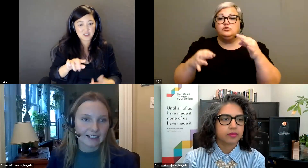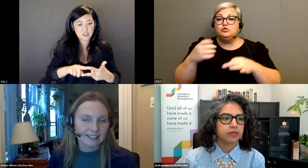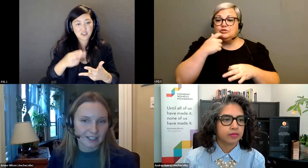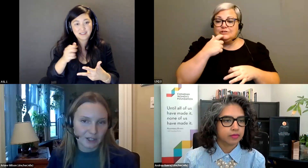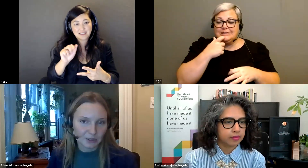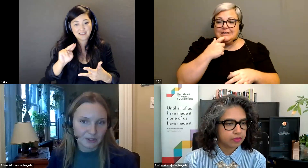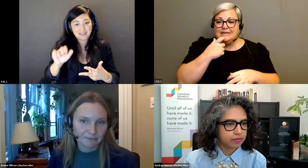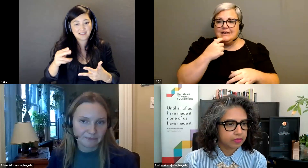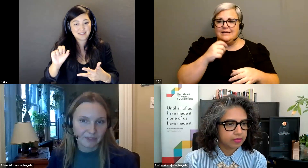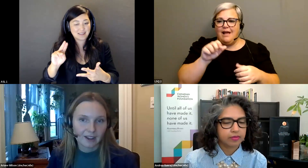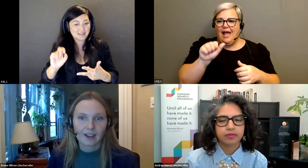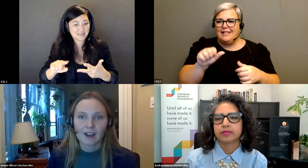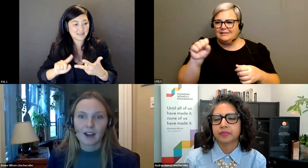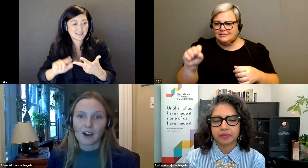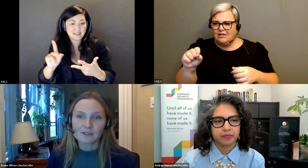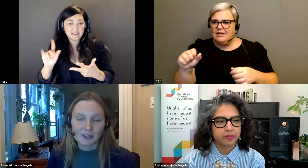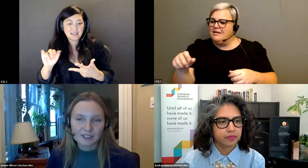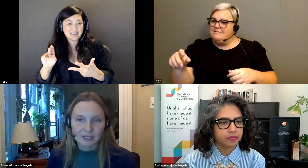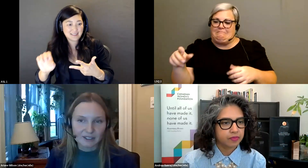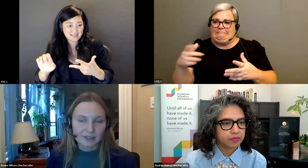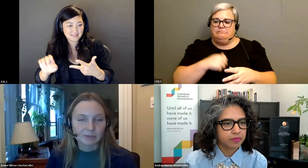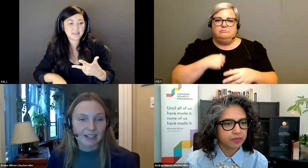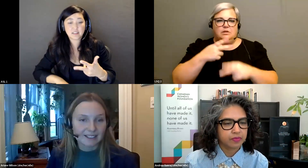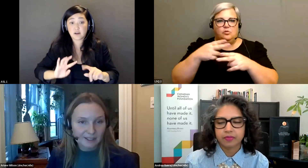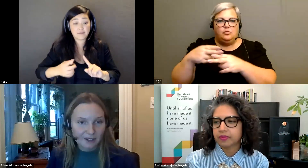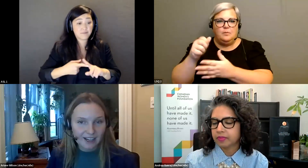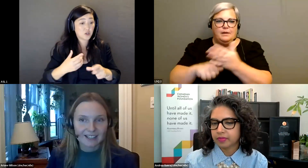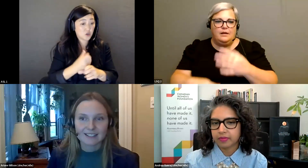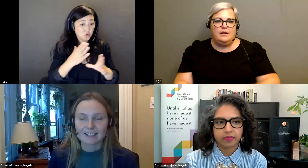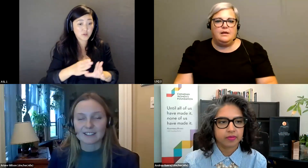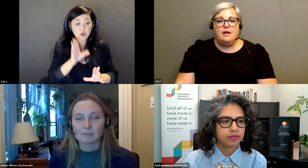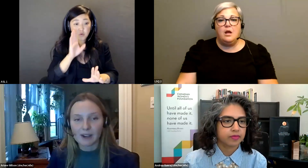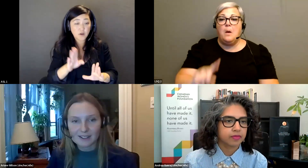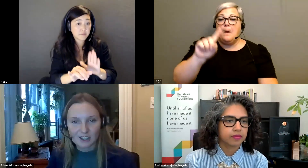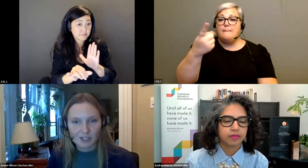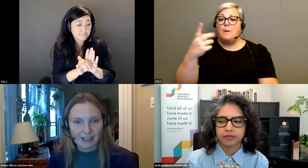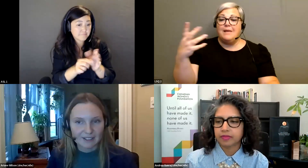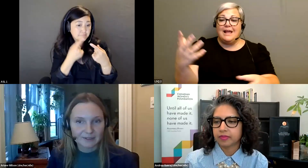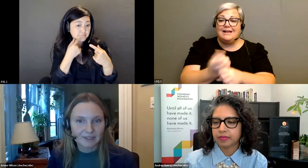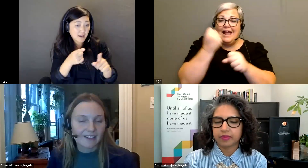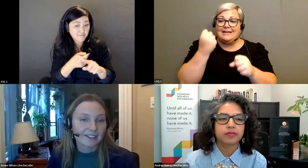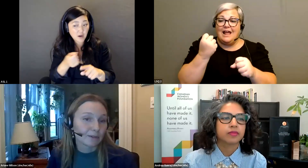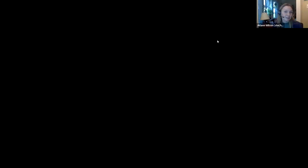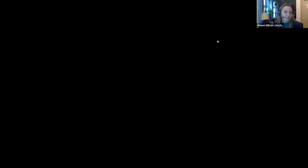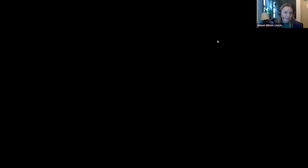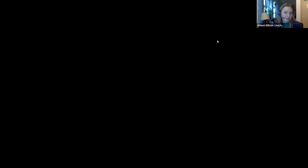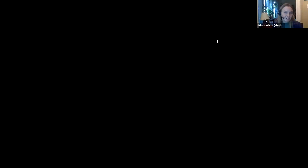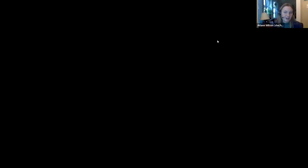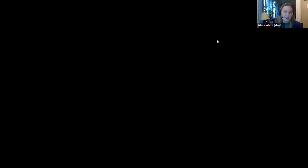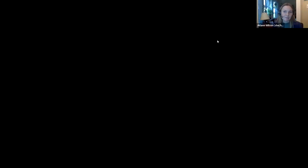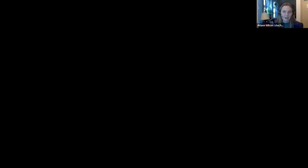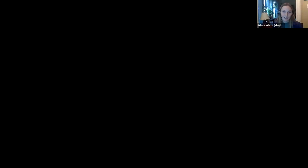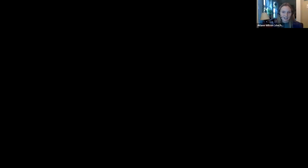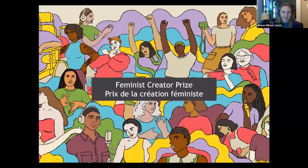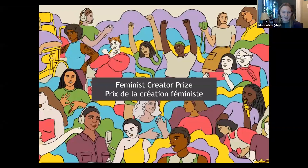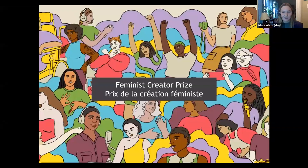and Kine Santos. Our first winners will be identified and selected by this judge panel, and then they will be announced